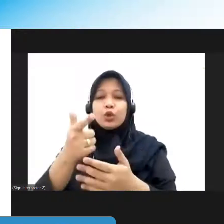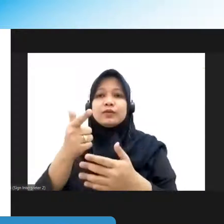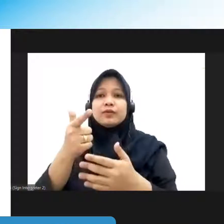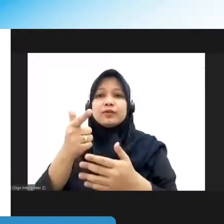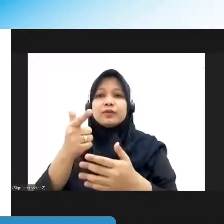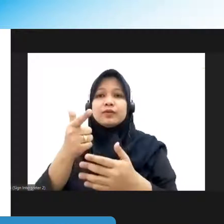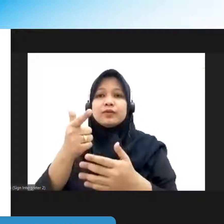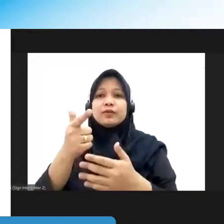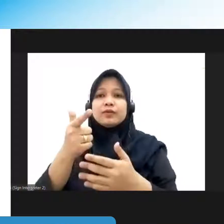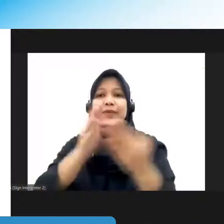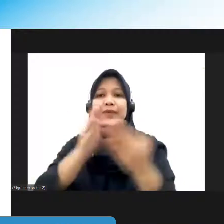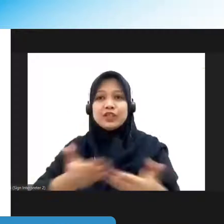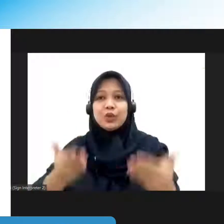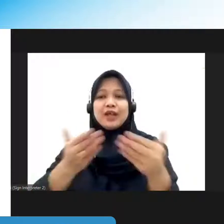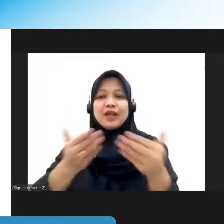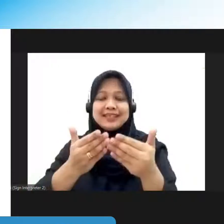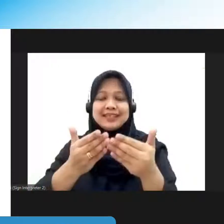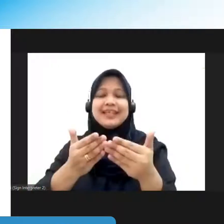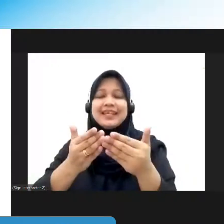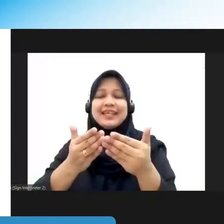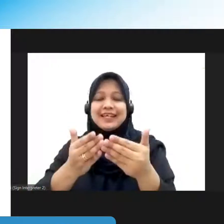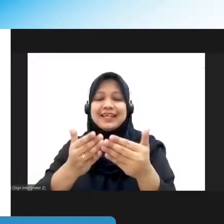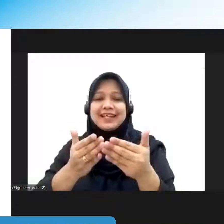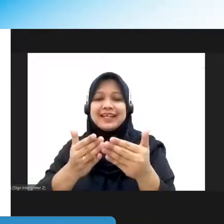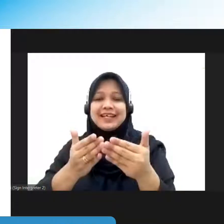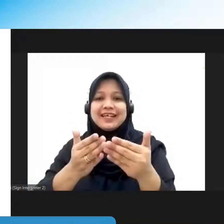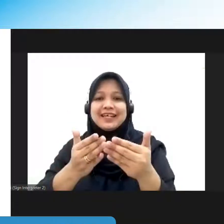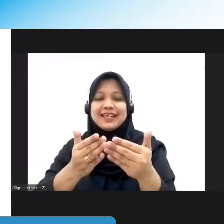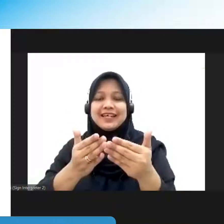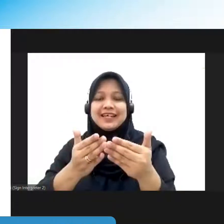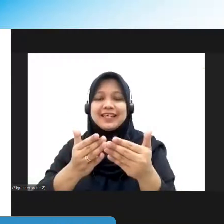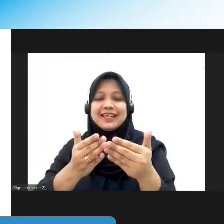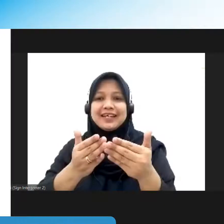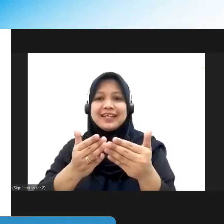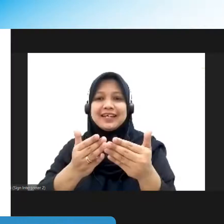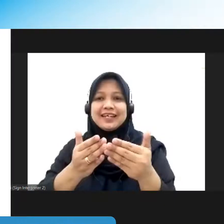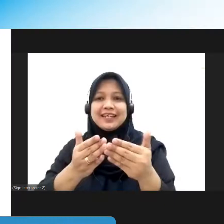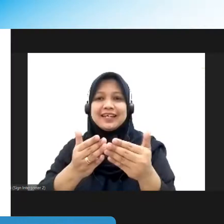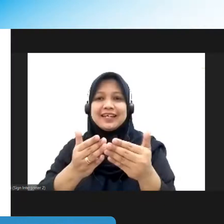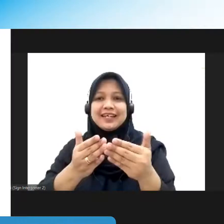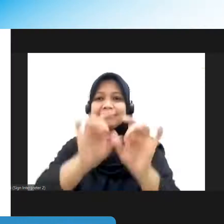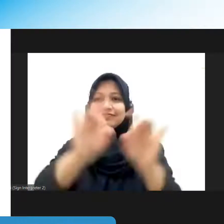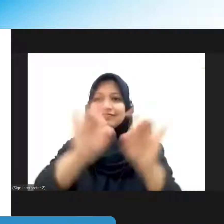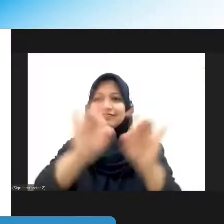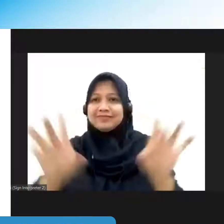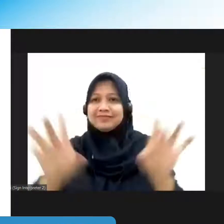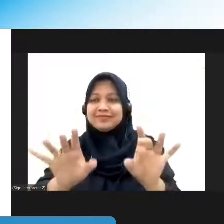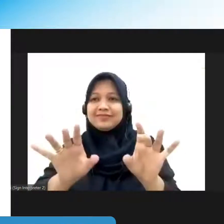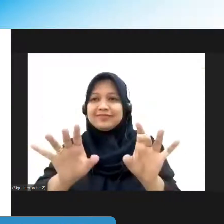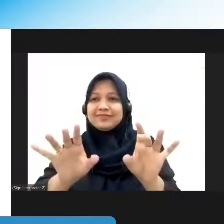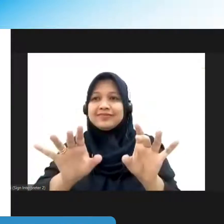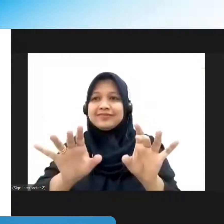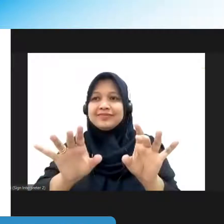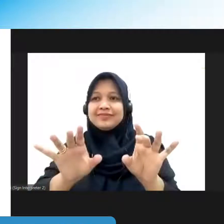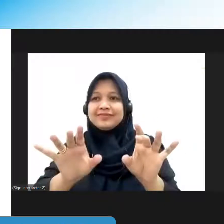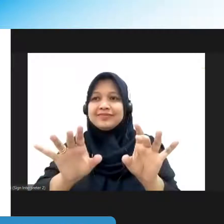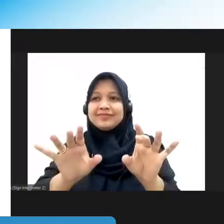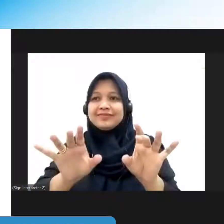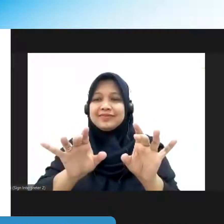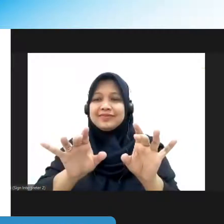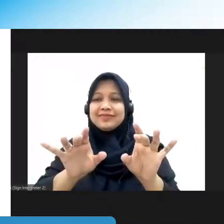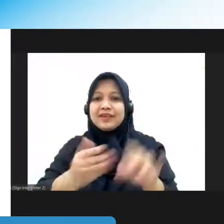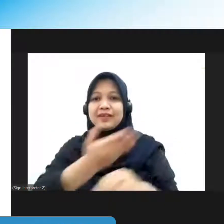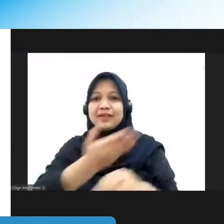closing statement in this webinar. We will invite the representative of HFI, Surya Rahman.